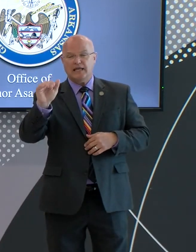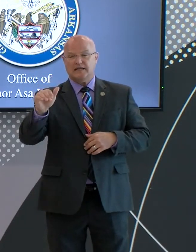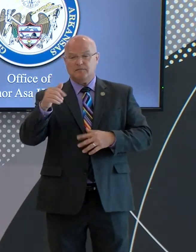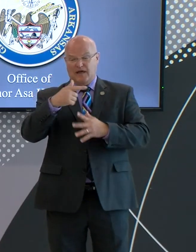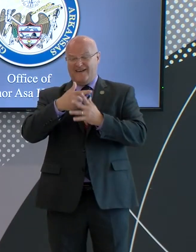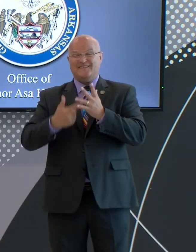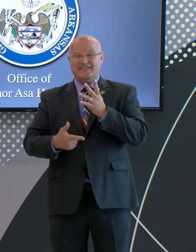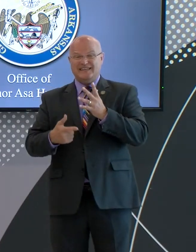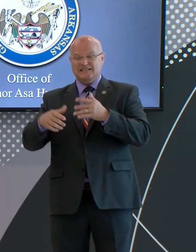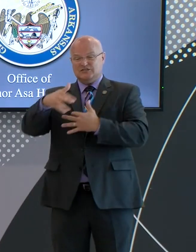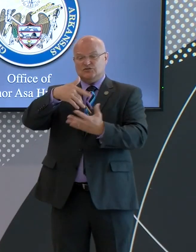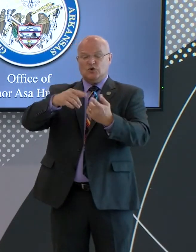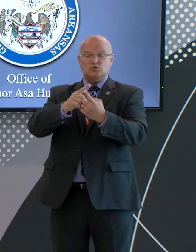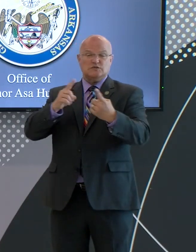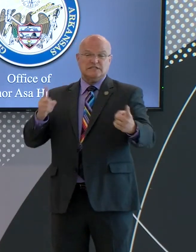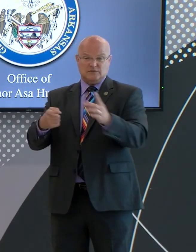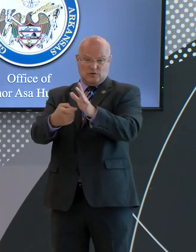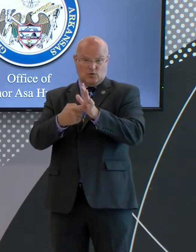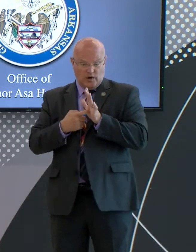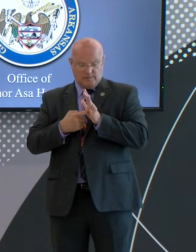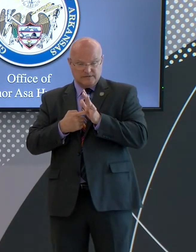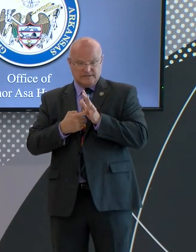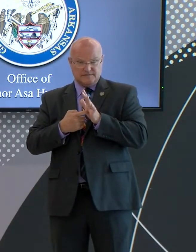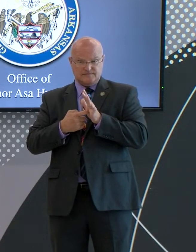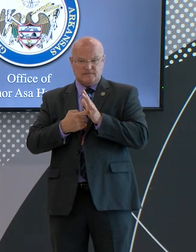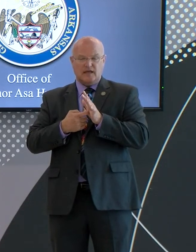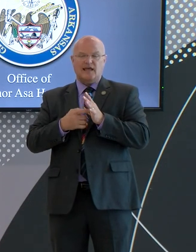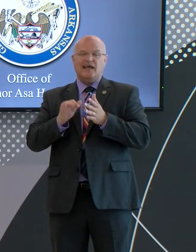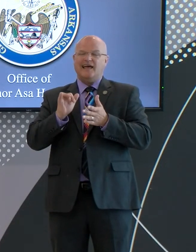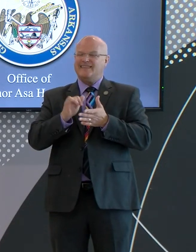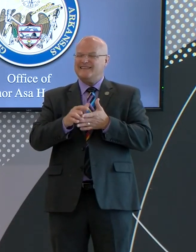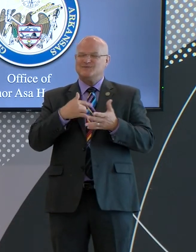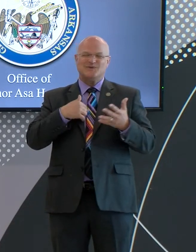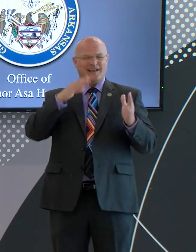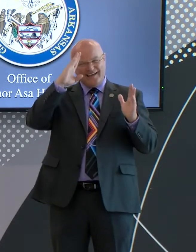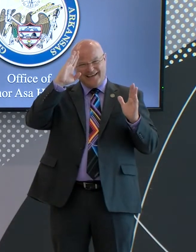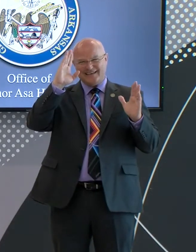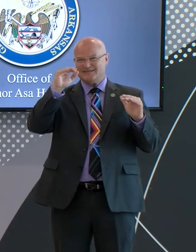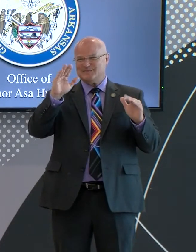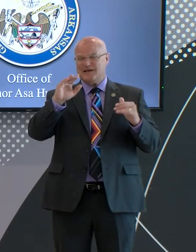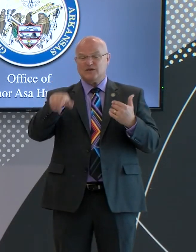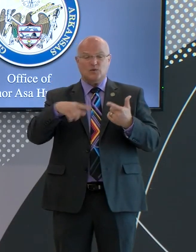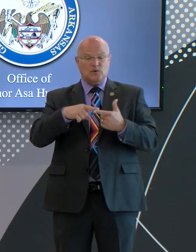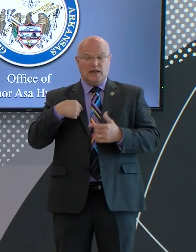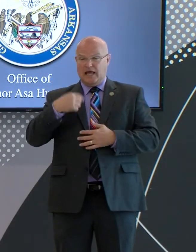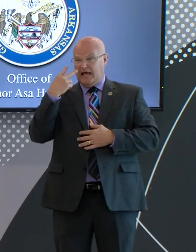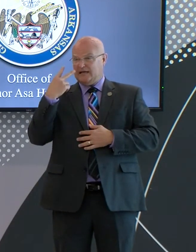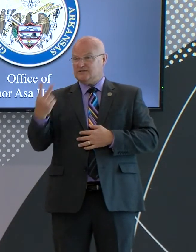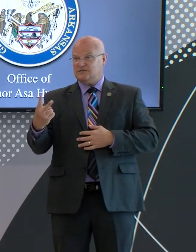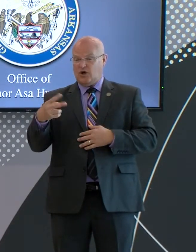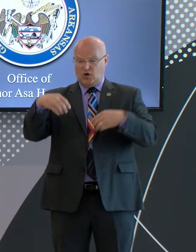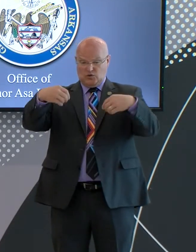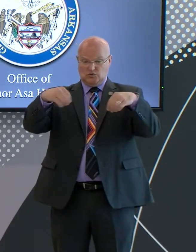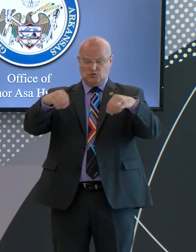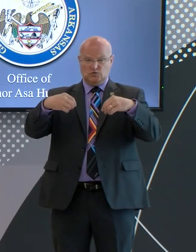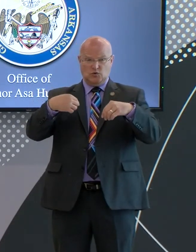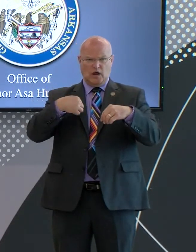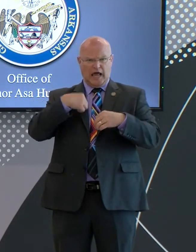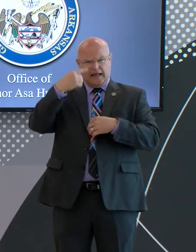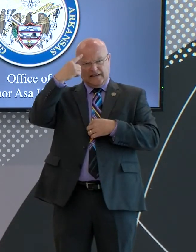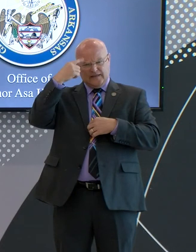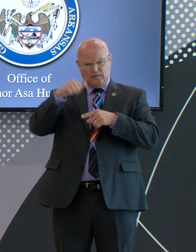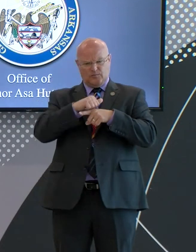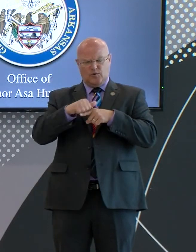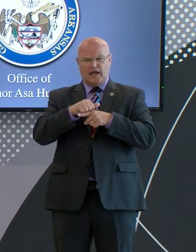of these social distancing requirements. And that's what I expect. Whenever I saw a store that I didn't think